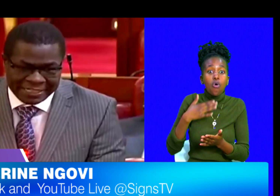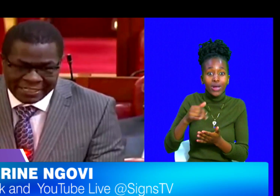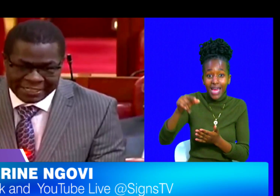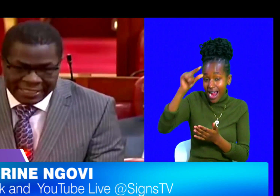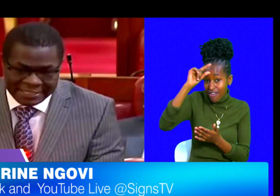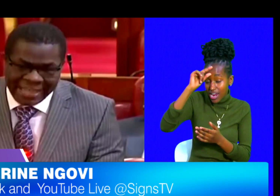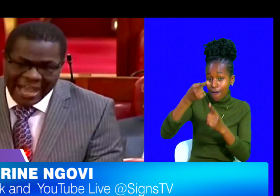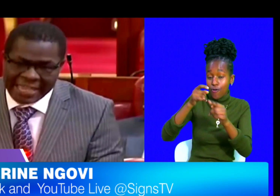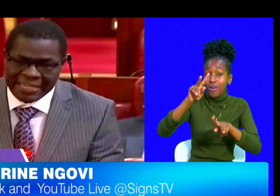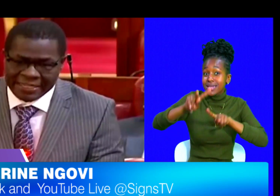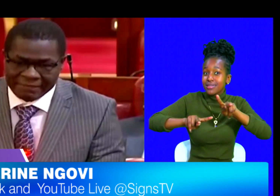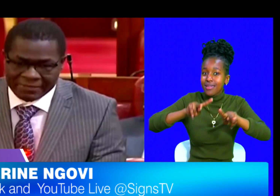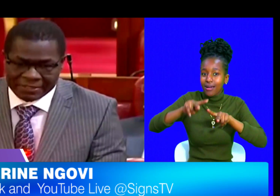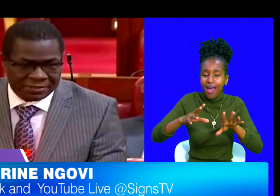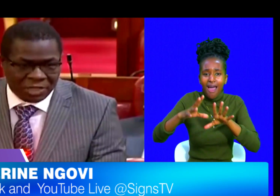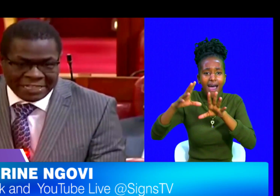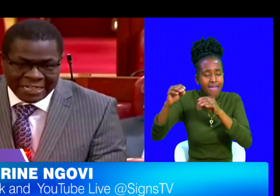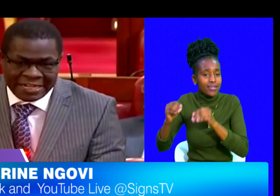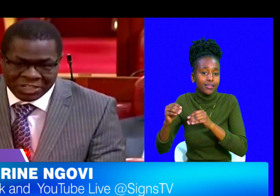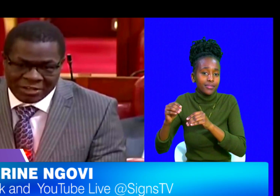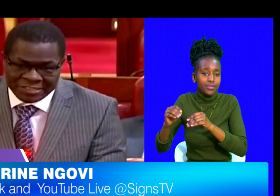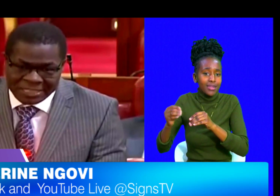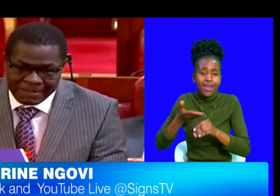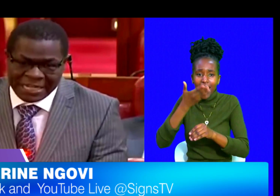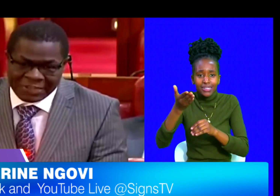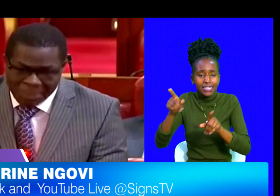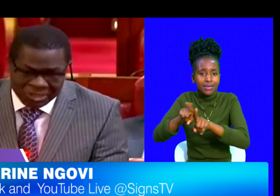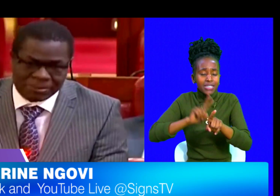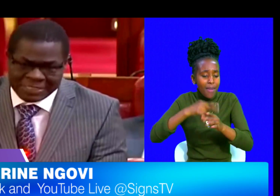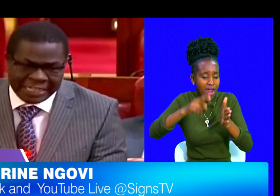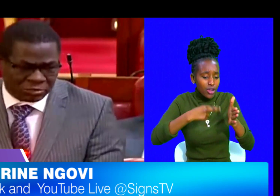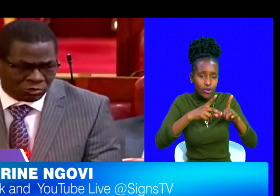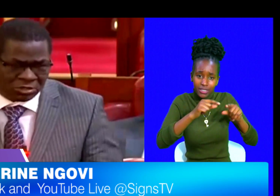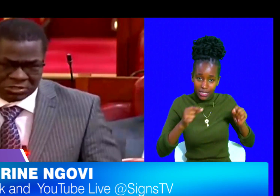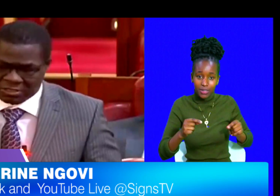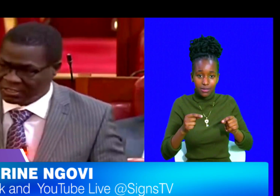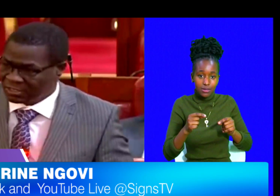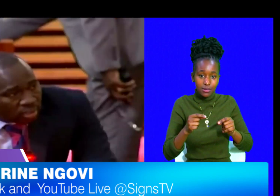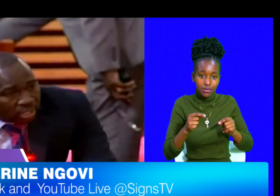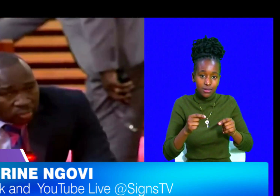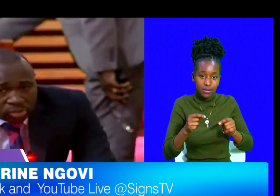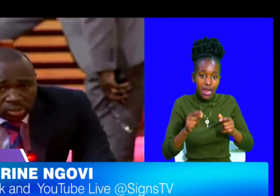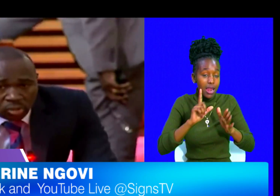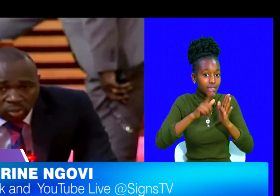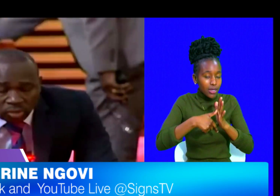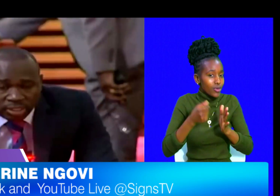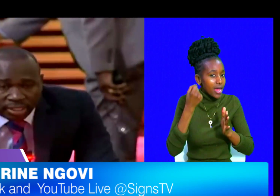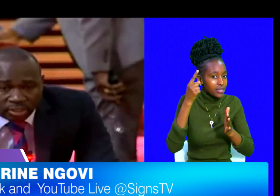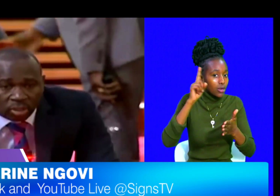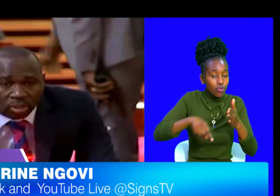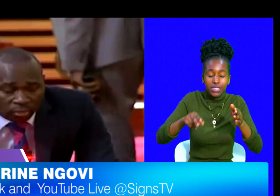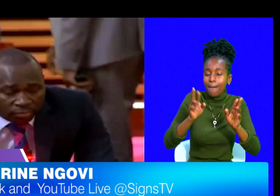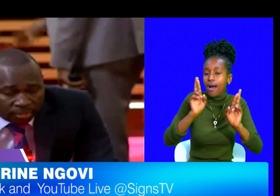by the DCI so that she can record a statement and if possible be taken to court. I also want to